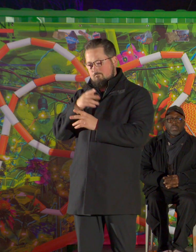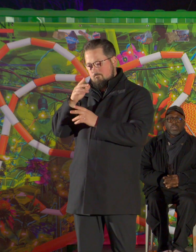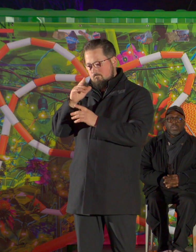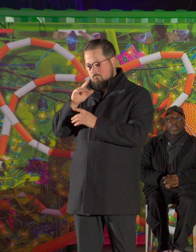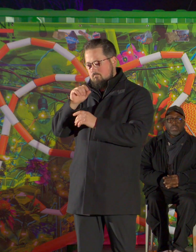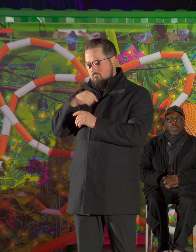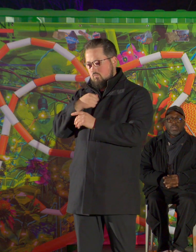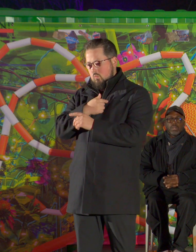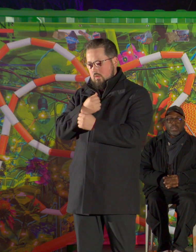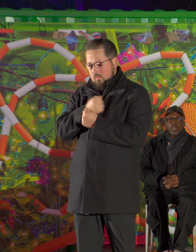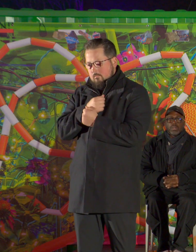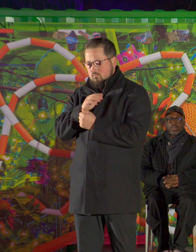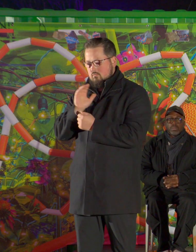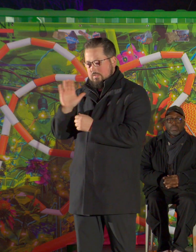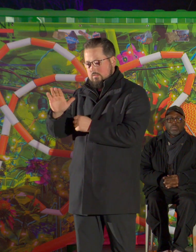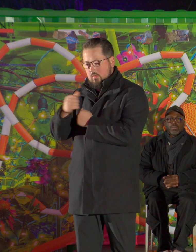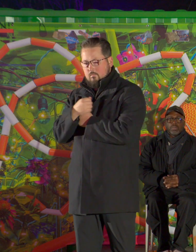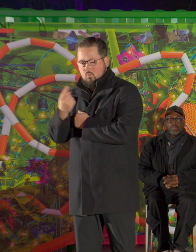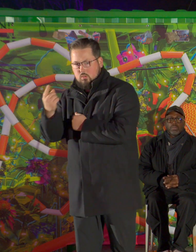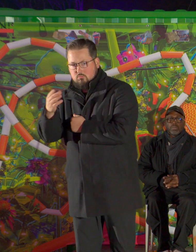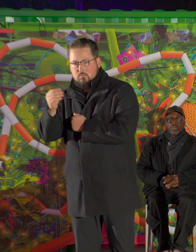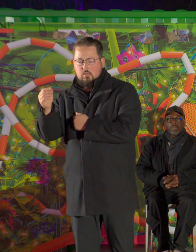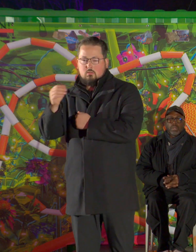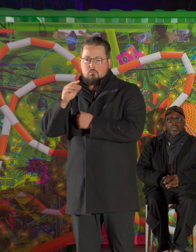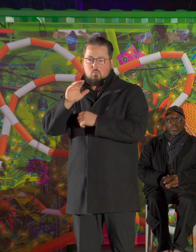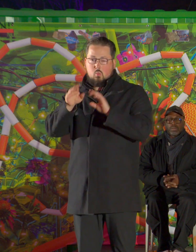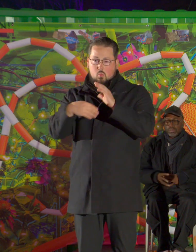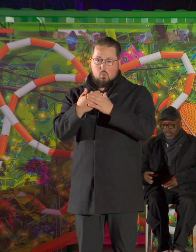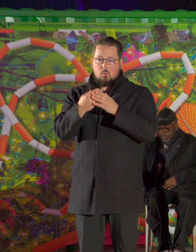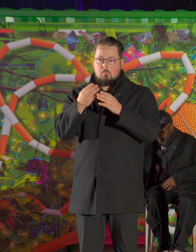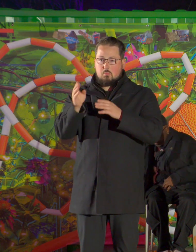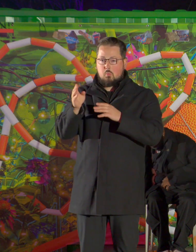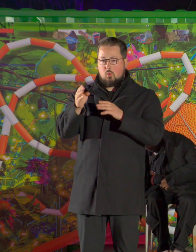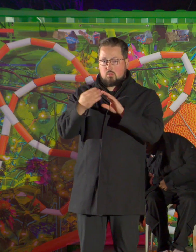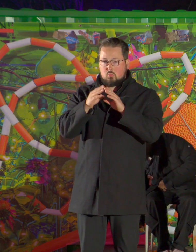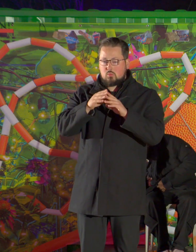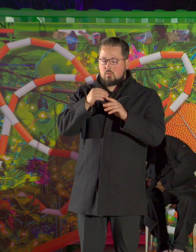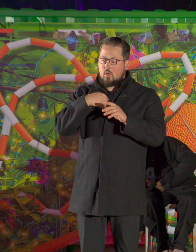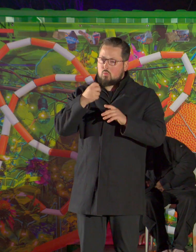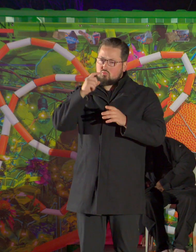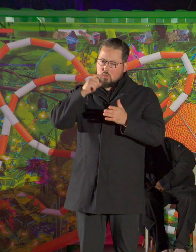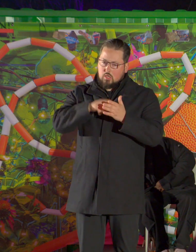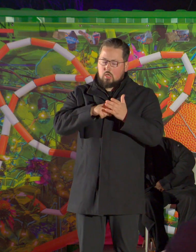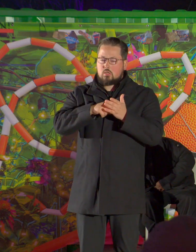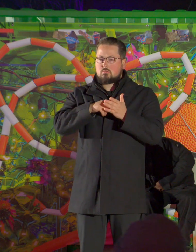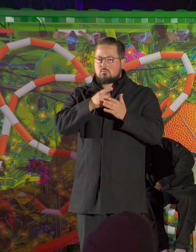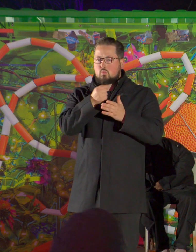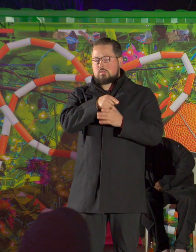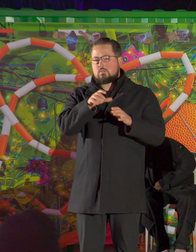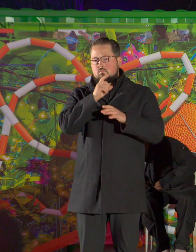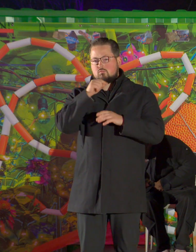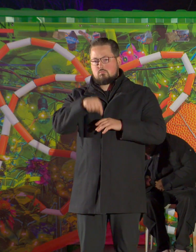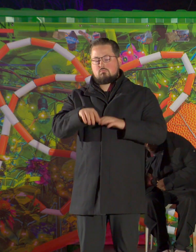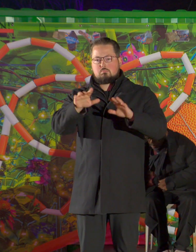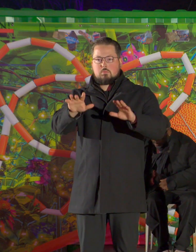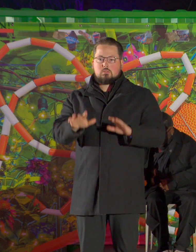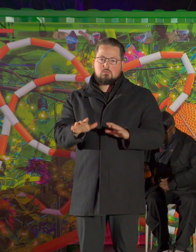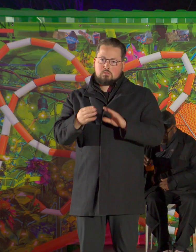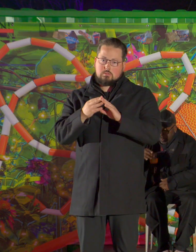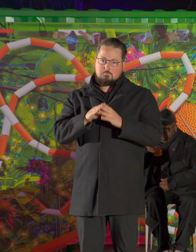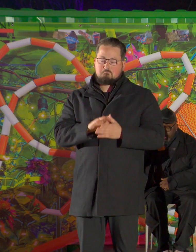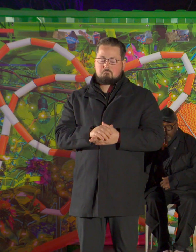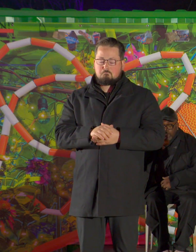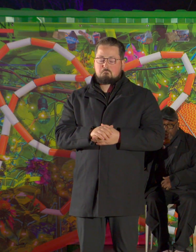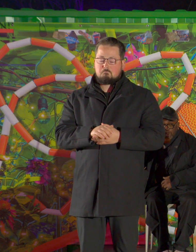community. And to you and your team, Mayor Scott, I just wanted to recognize and acknowledge all he did for this great city. Please